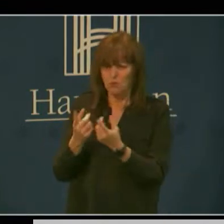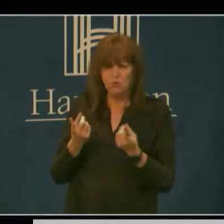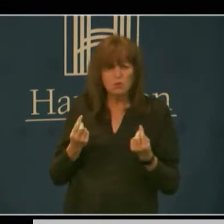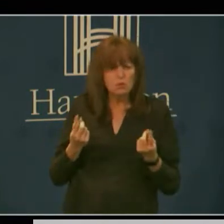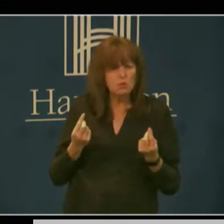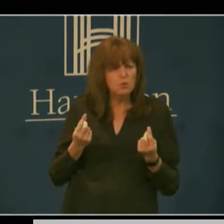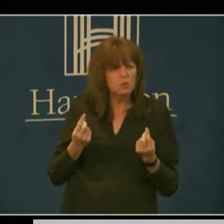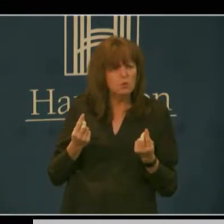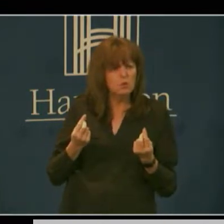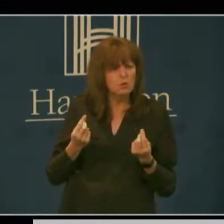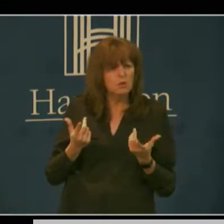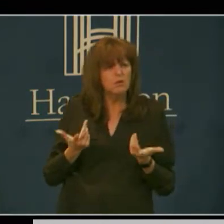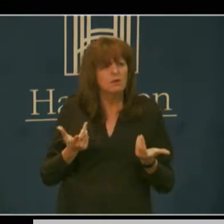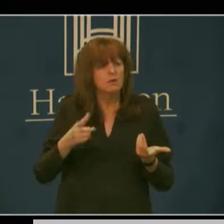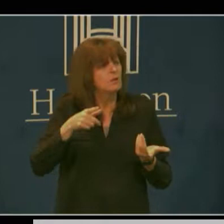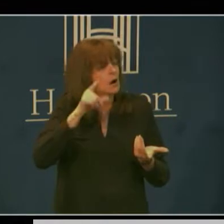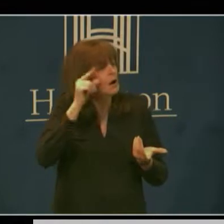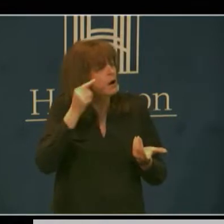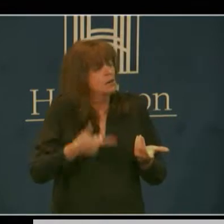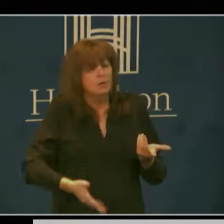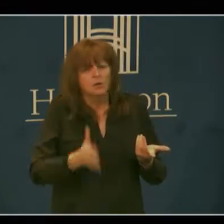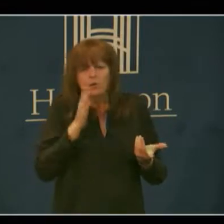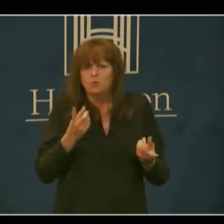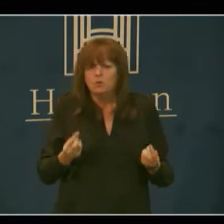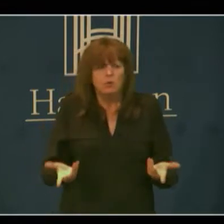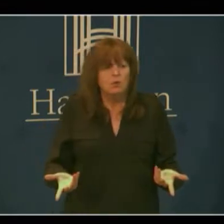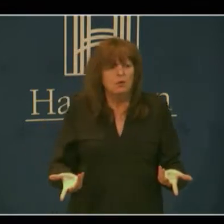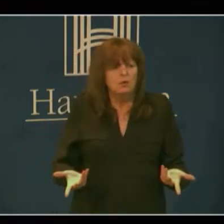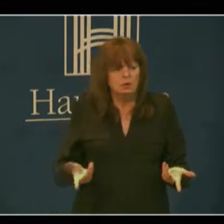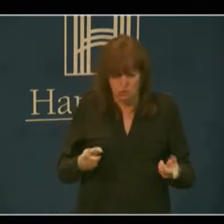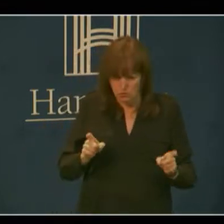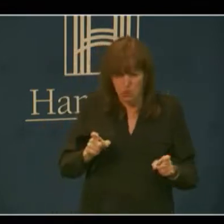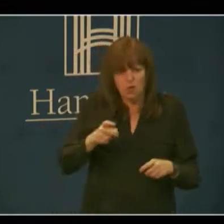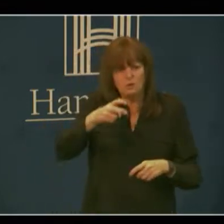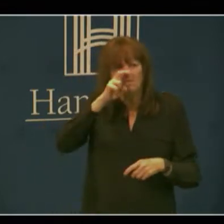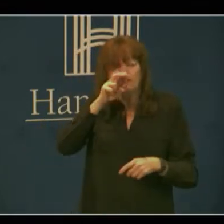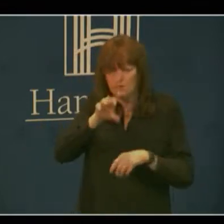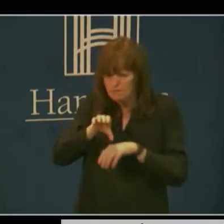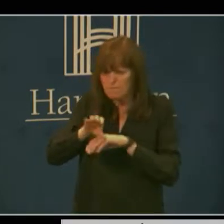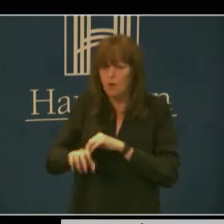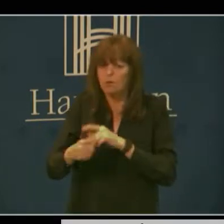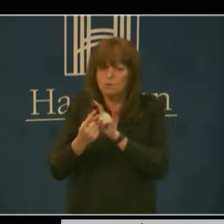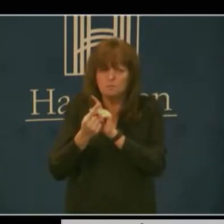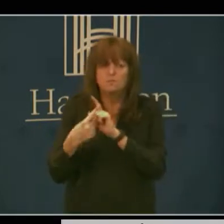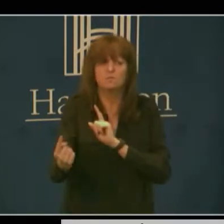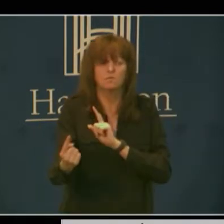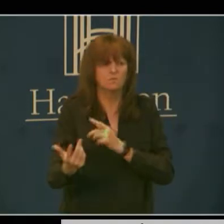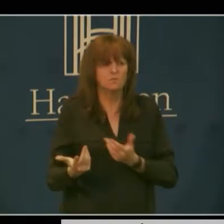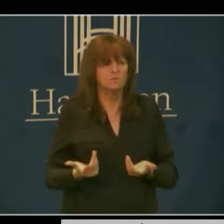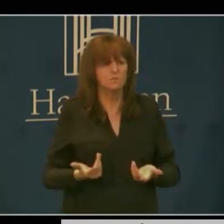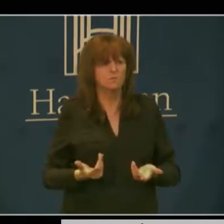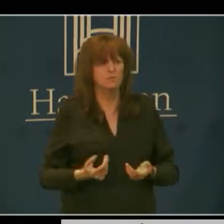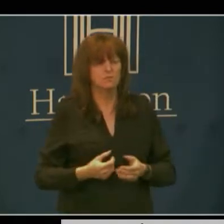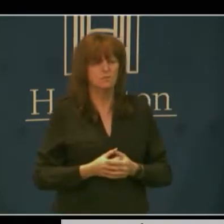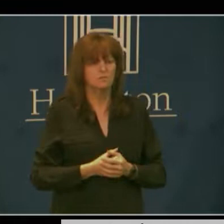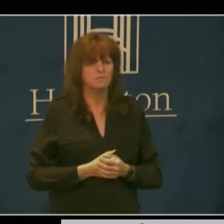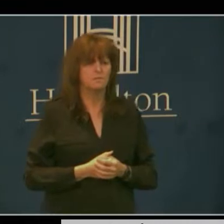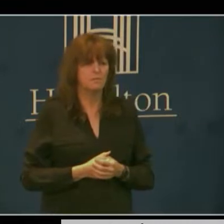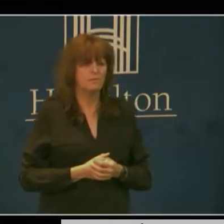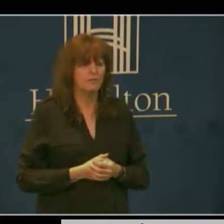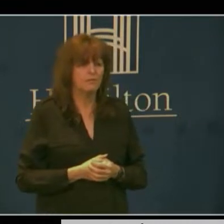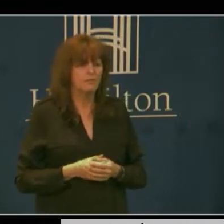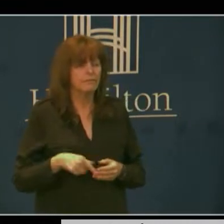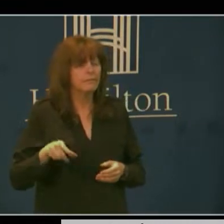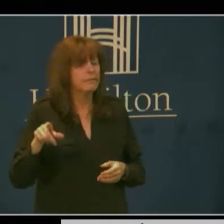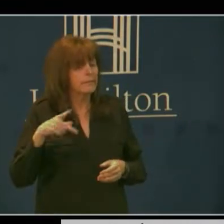to strongly enforce physical distancing? A question to the website. Well, first of all, and there's a few things to unpack here,